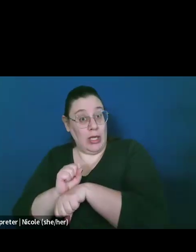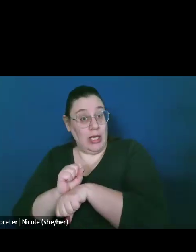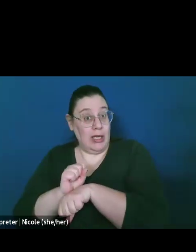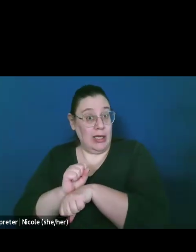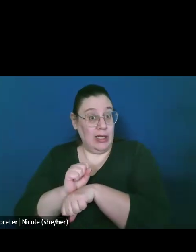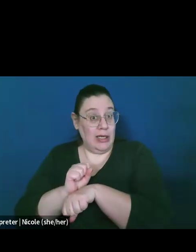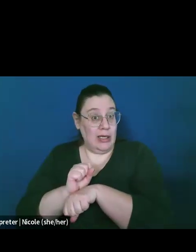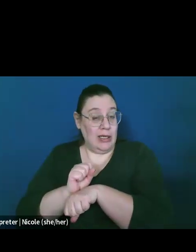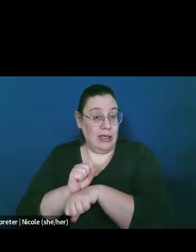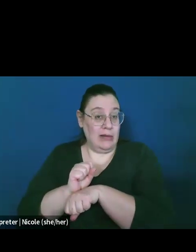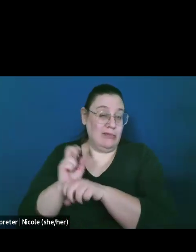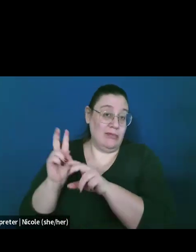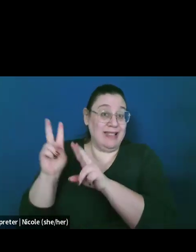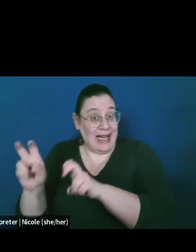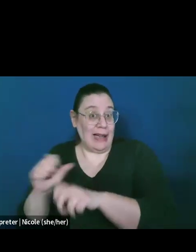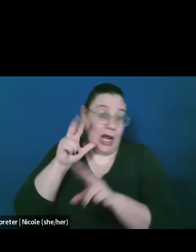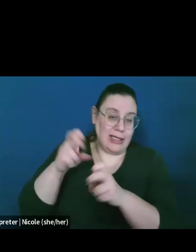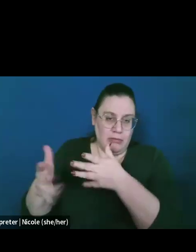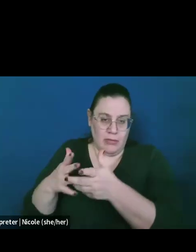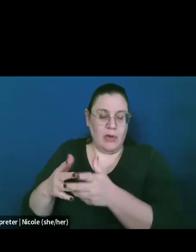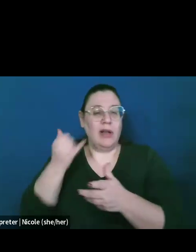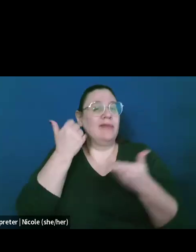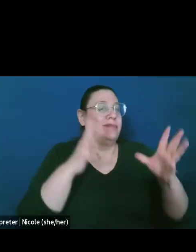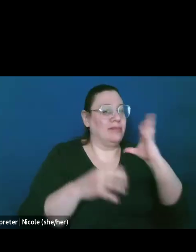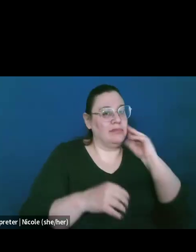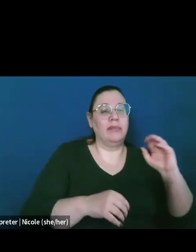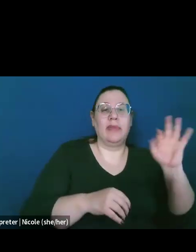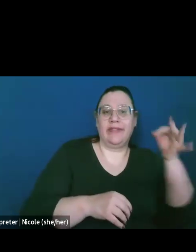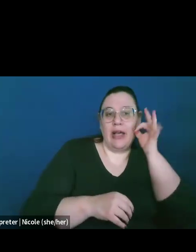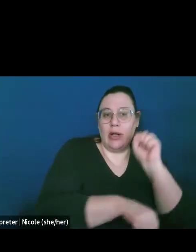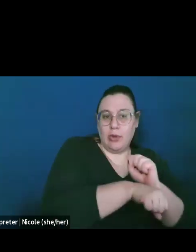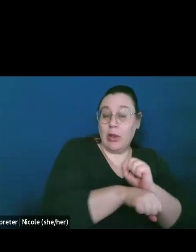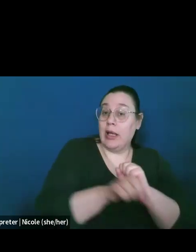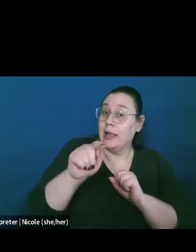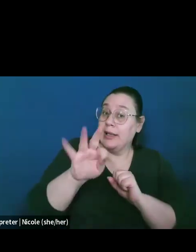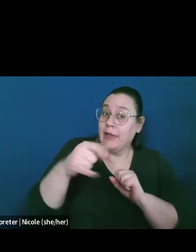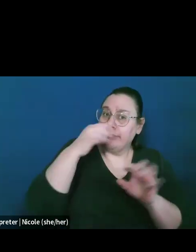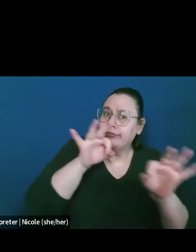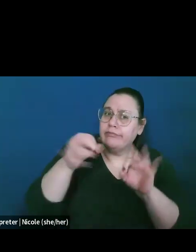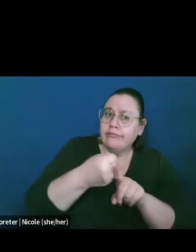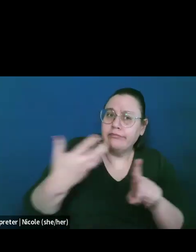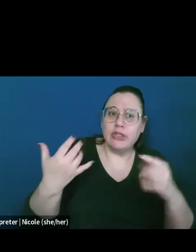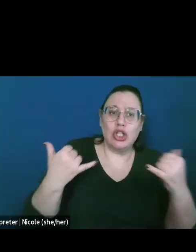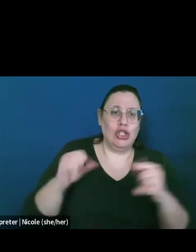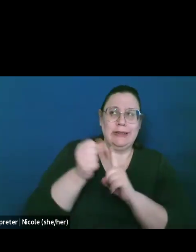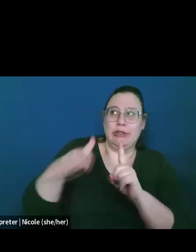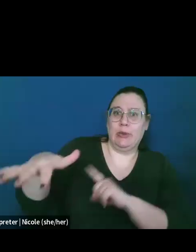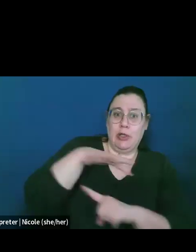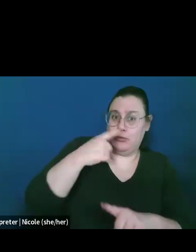not, and then when you have been a federal employee. So Tiffany will start us off with talking about the current situation.